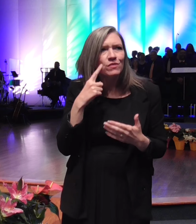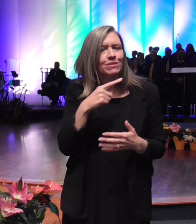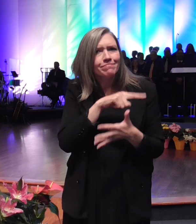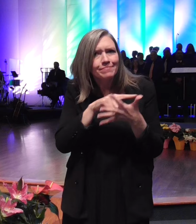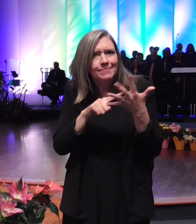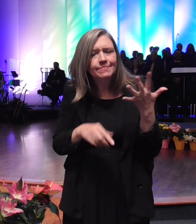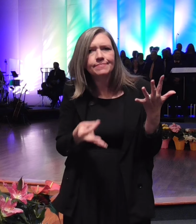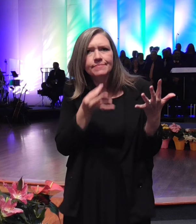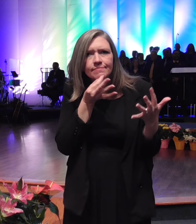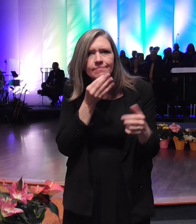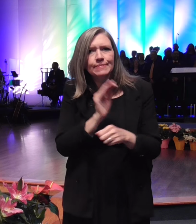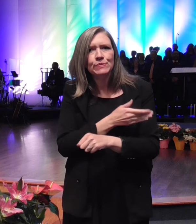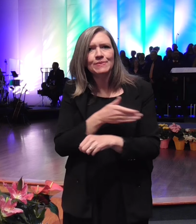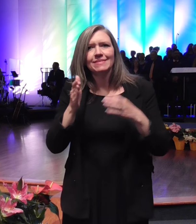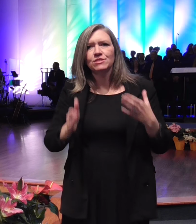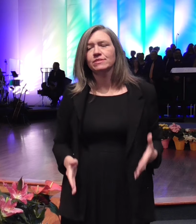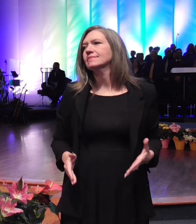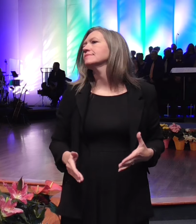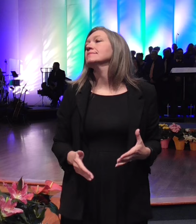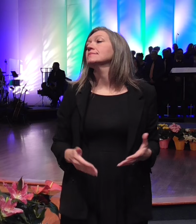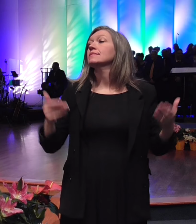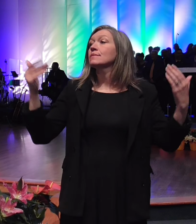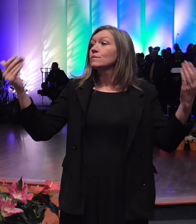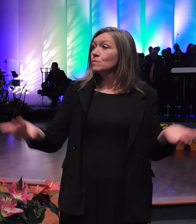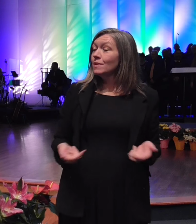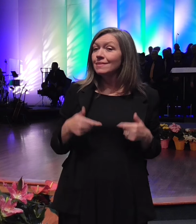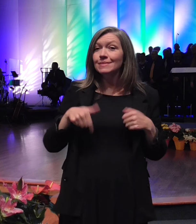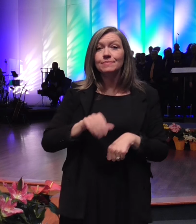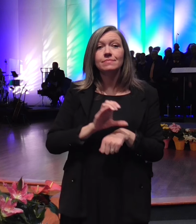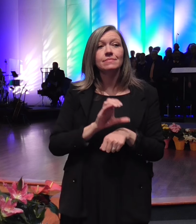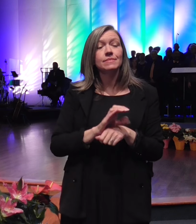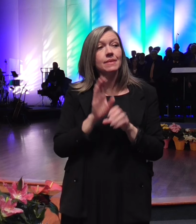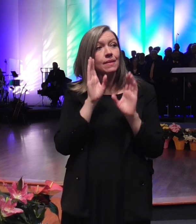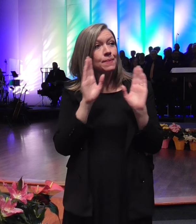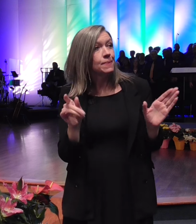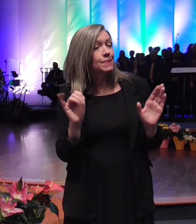Welcome to Mile High Church. Greetings to those watching online.